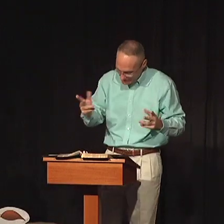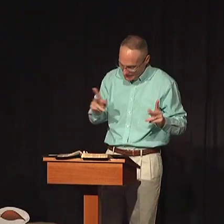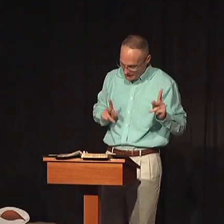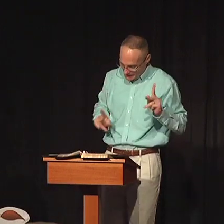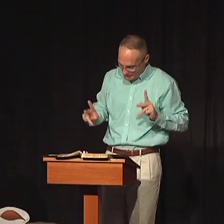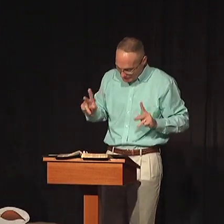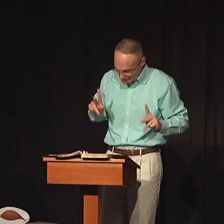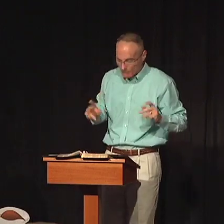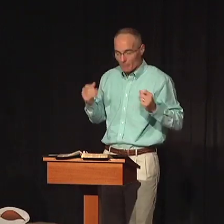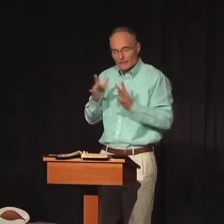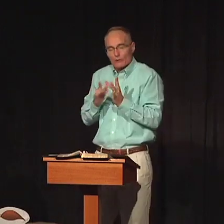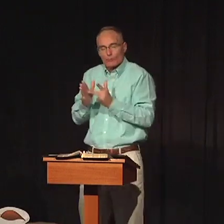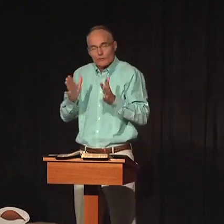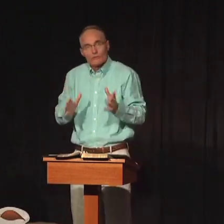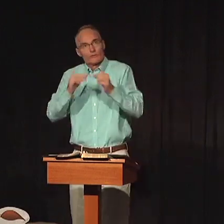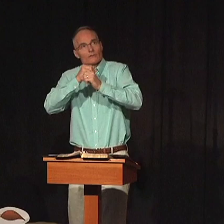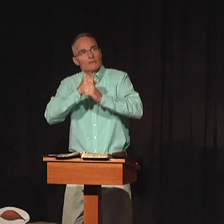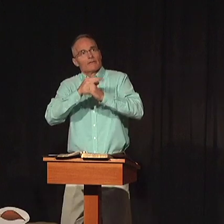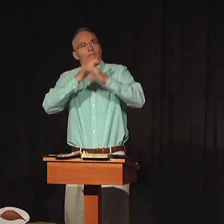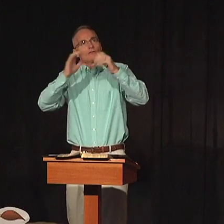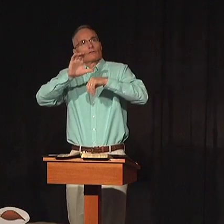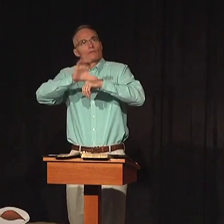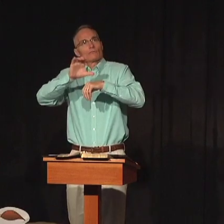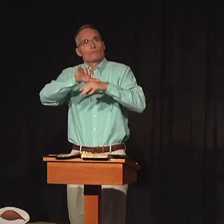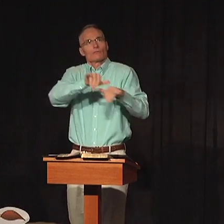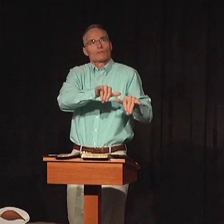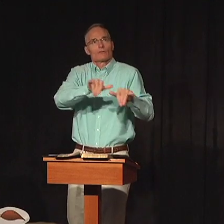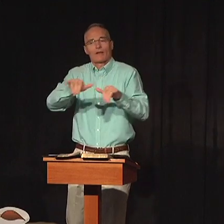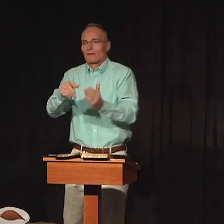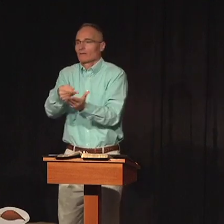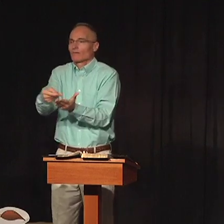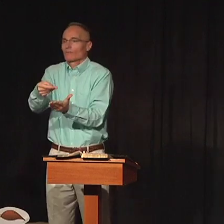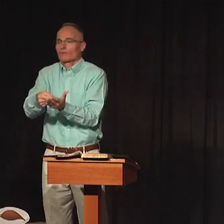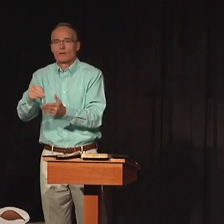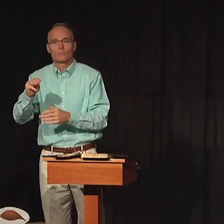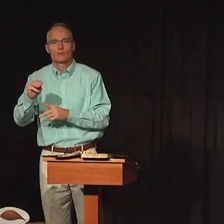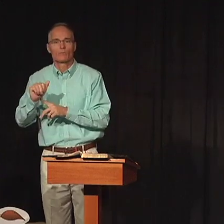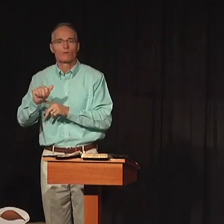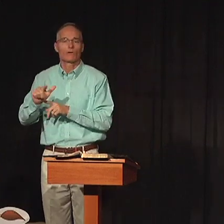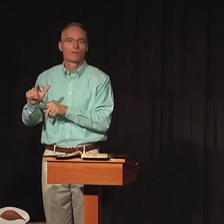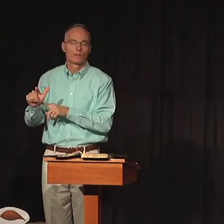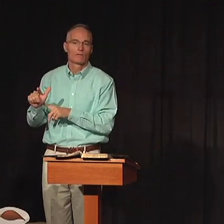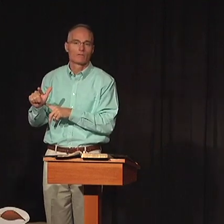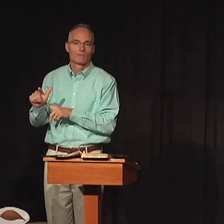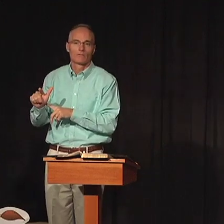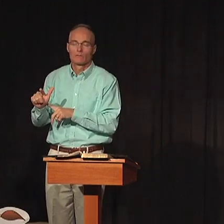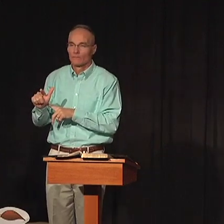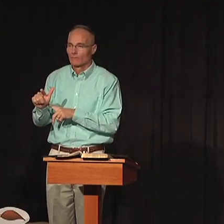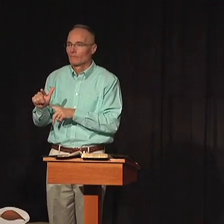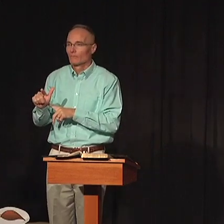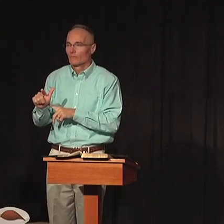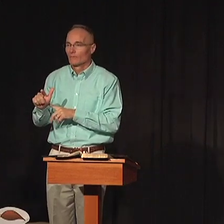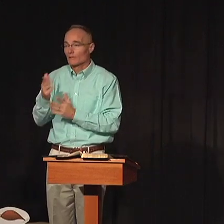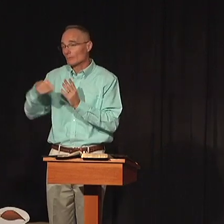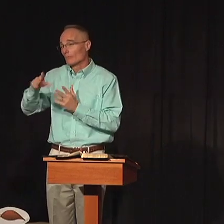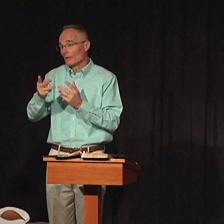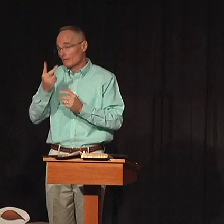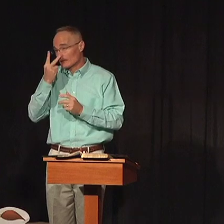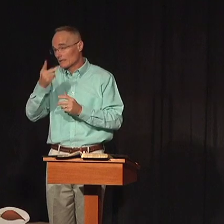And you know that many people, Christians, their vision of the church is kind of like a shopping mall. Some